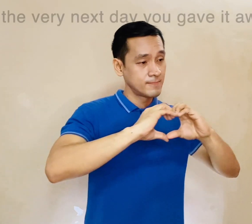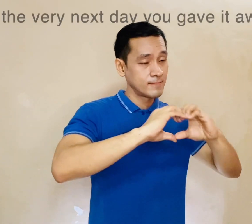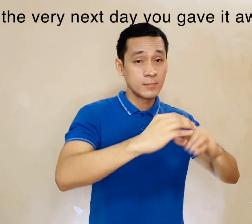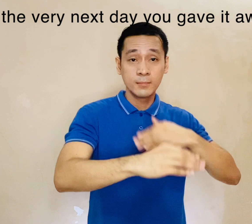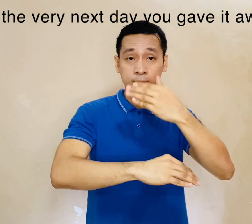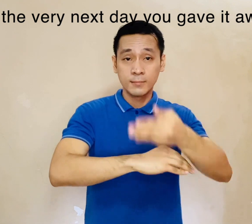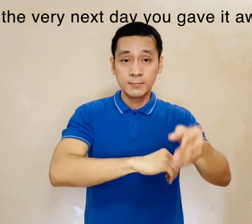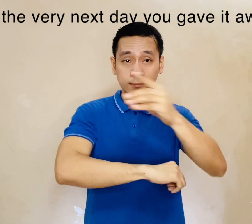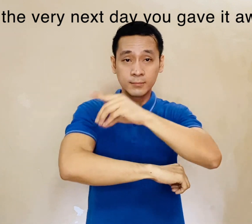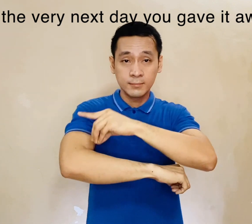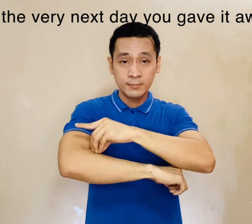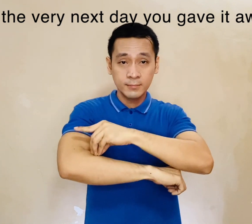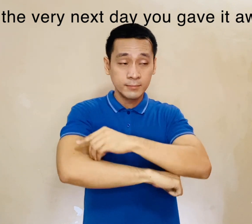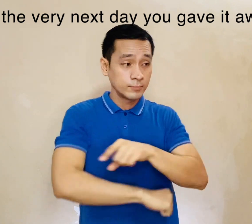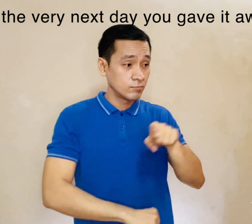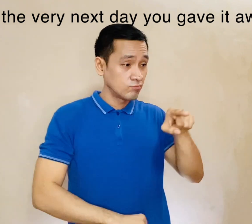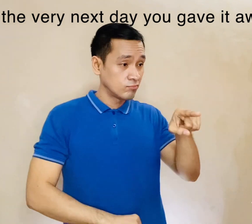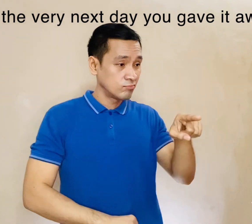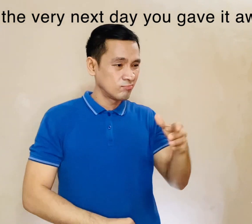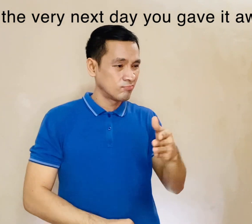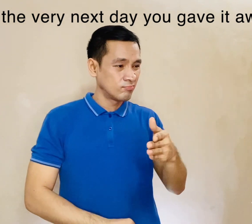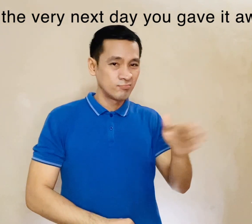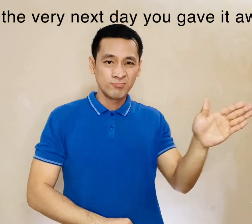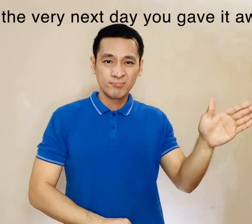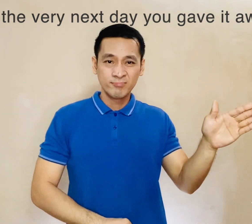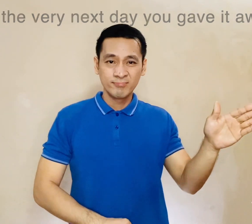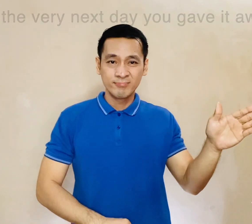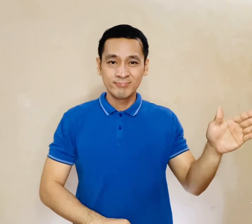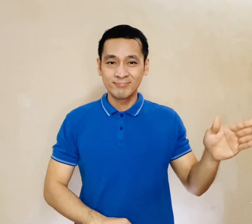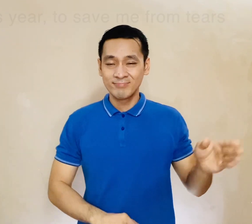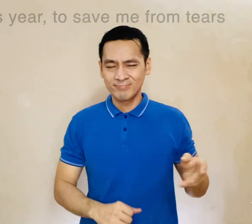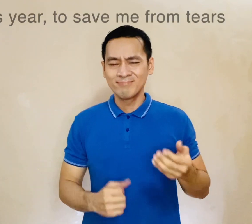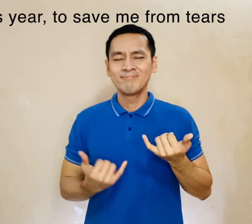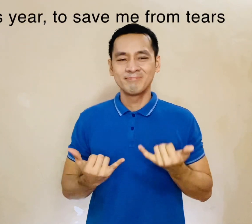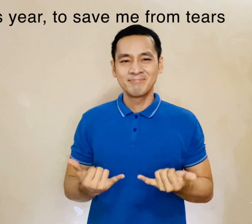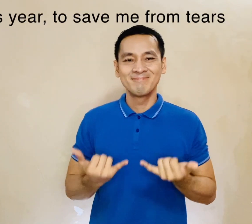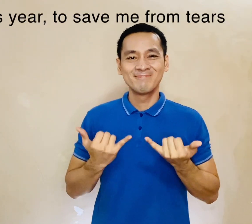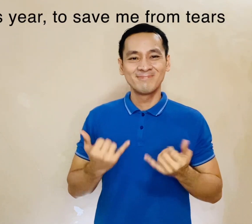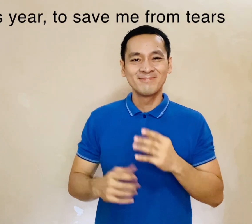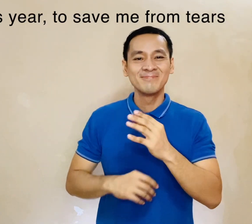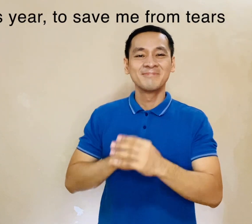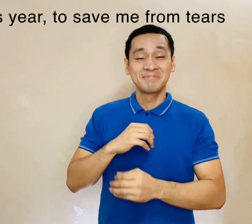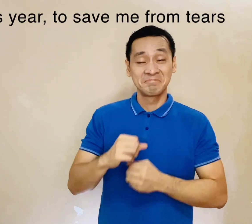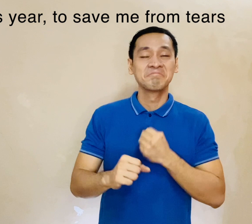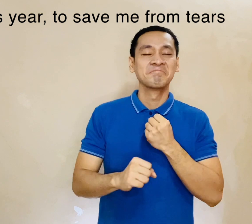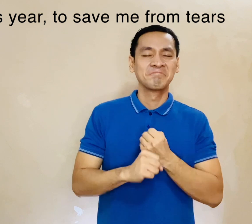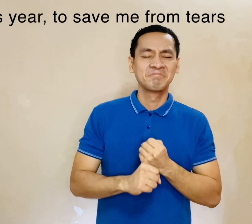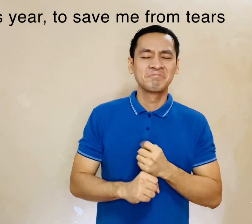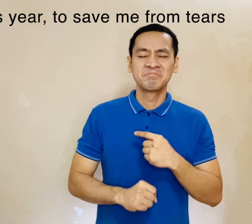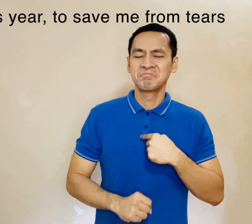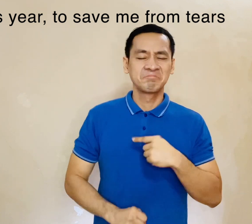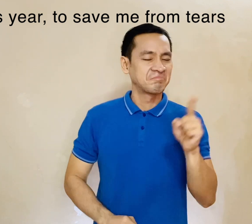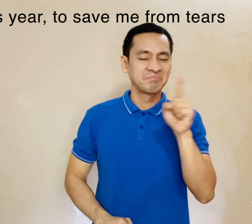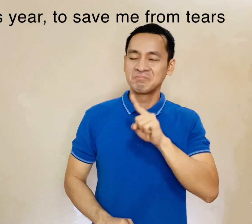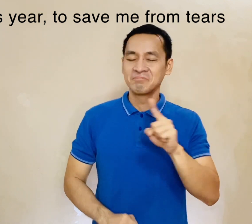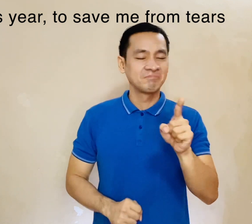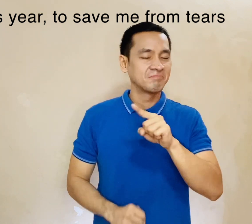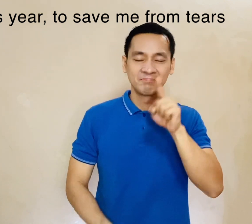heart Oh, you gave it away Save me from tears